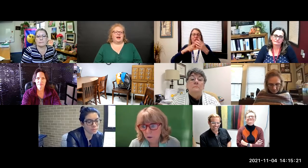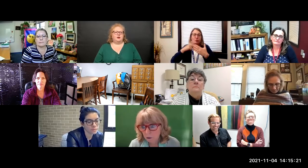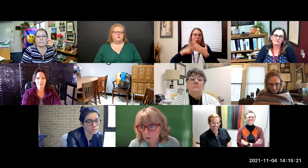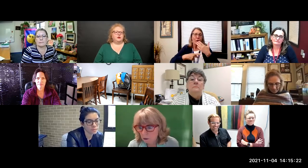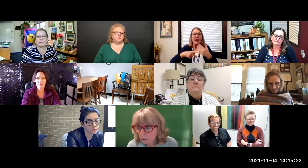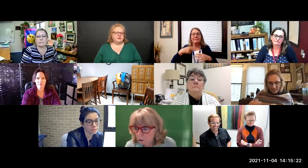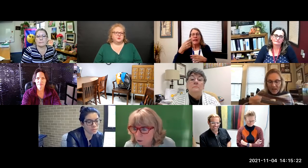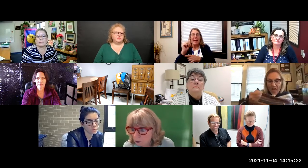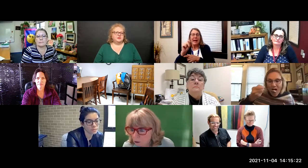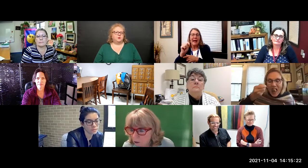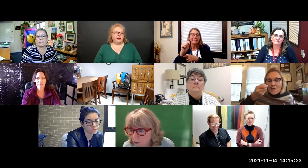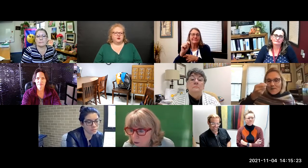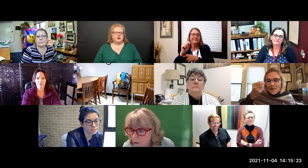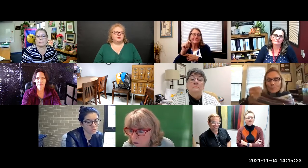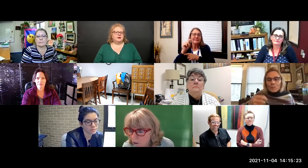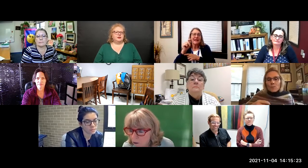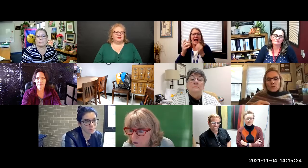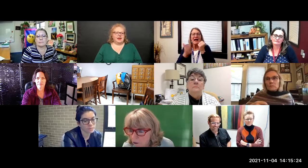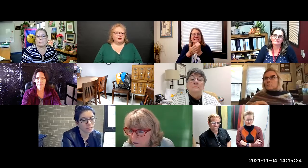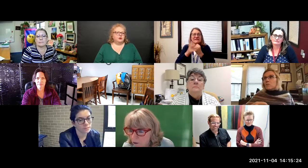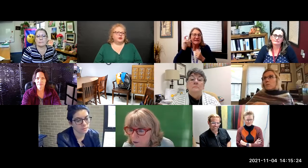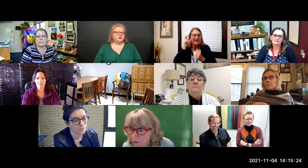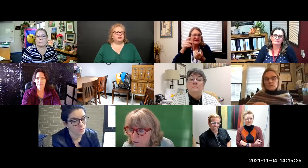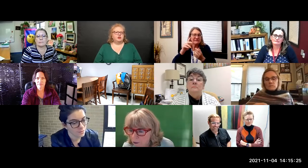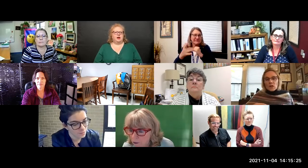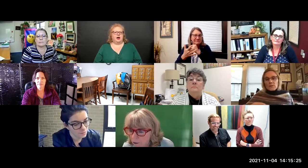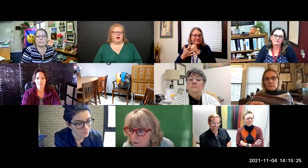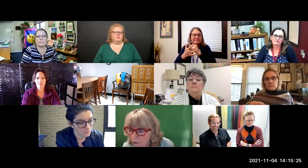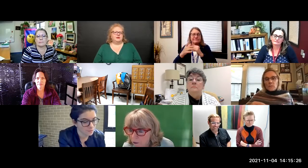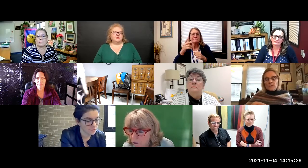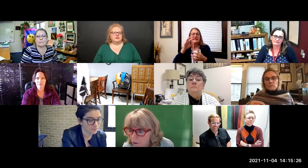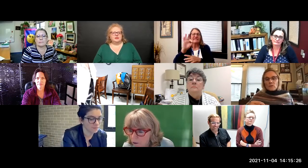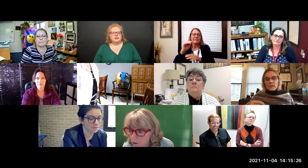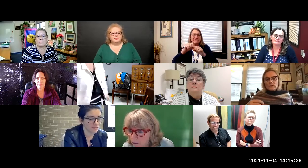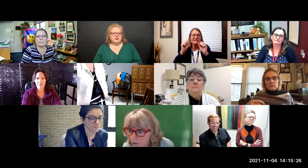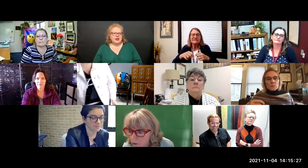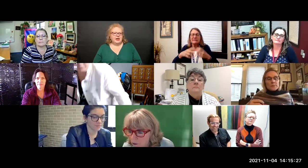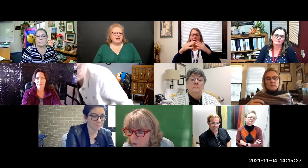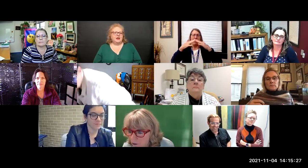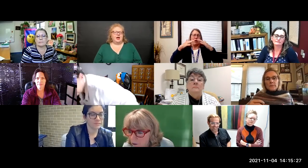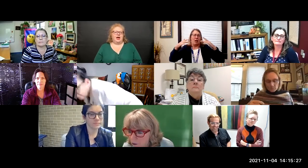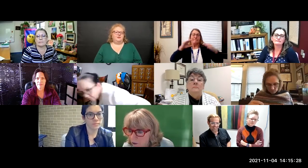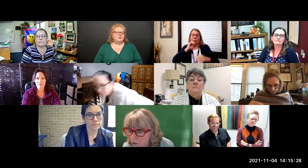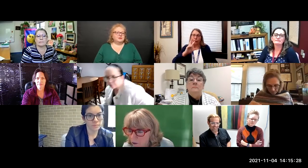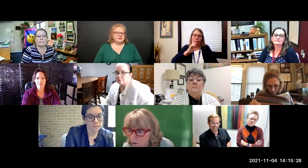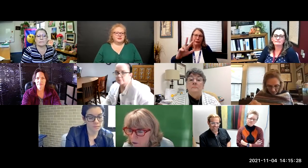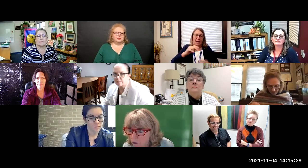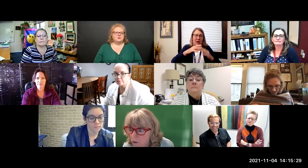providing rich resources for parents, language, assisted listening, FM systems,